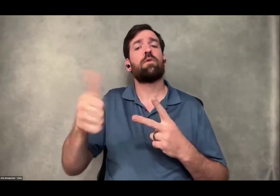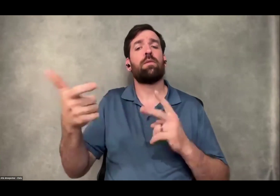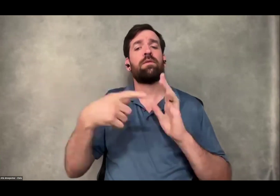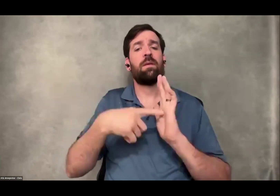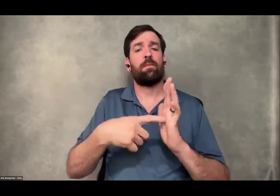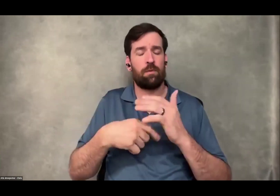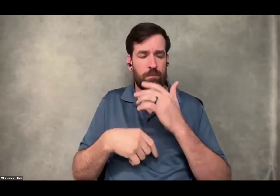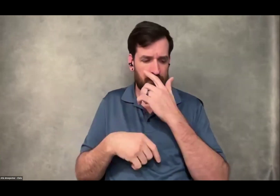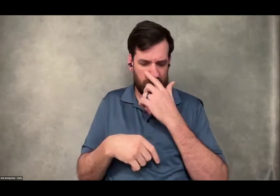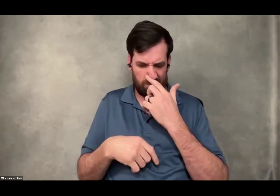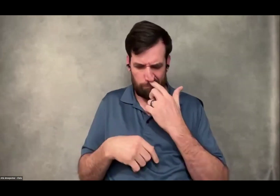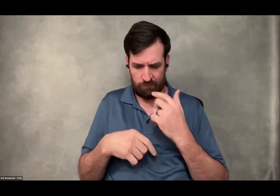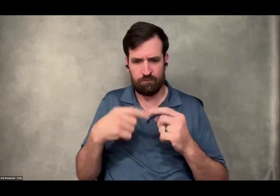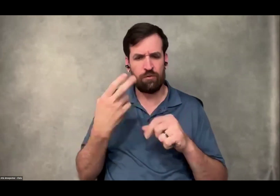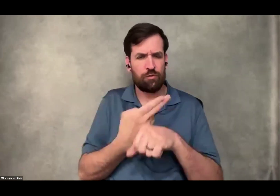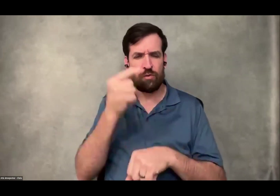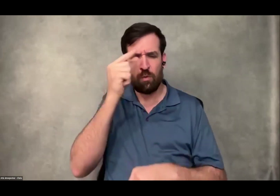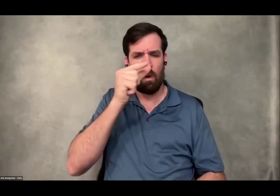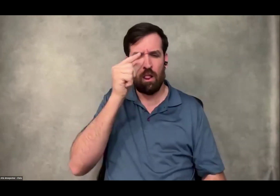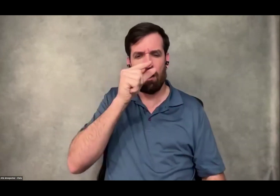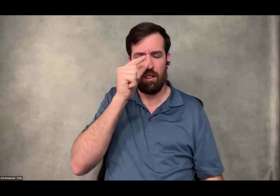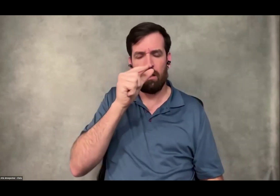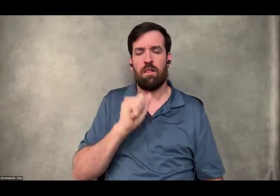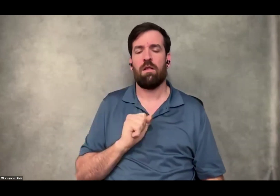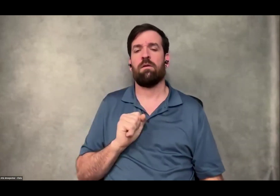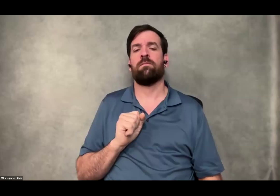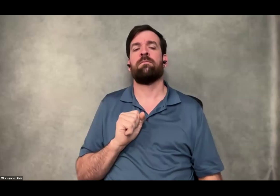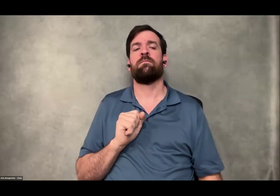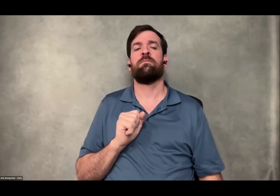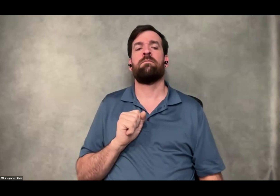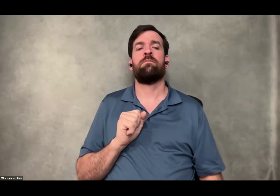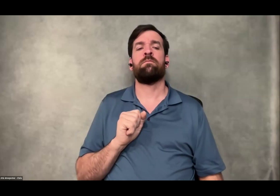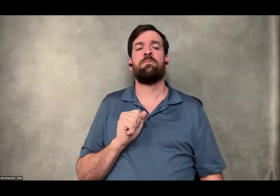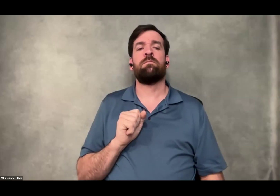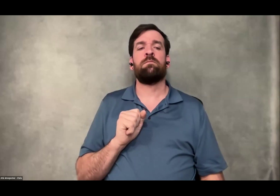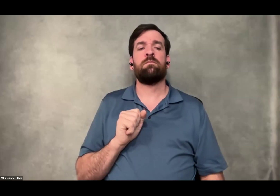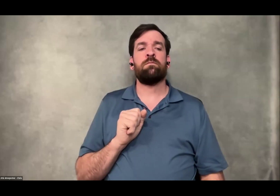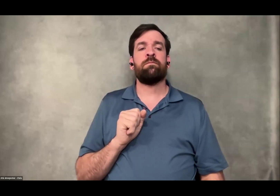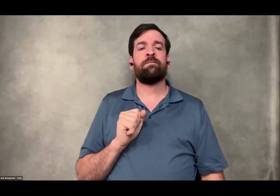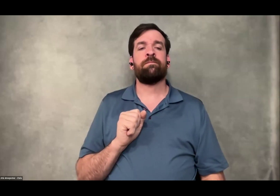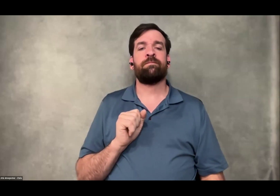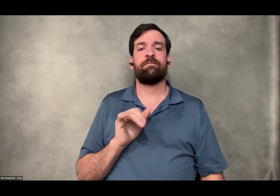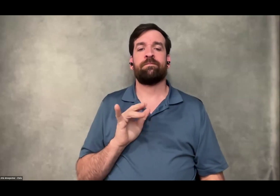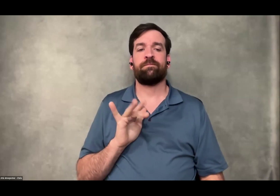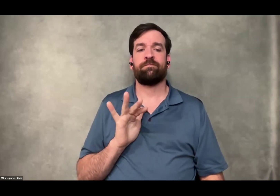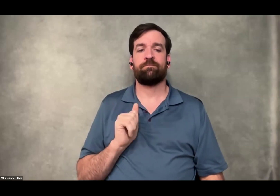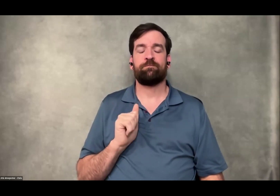I used Google for this one. It was a um